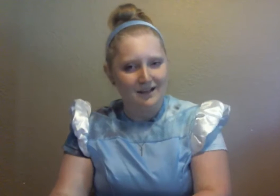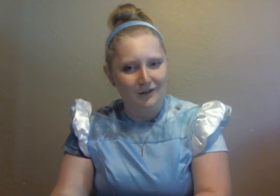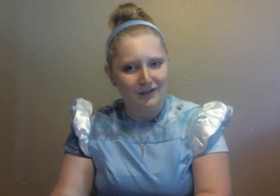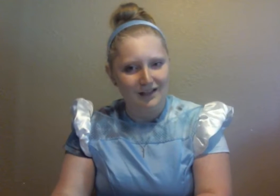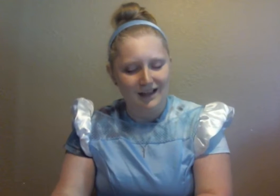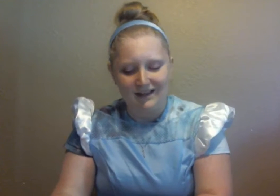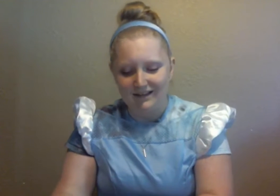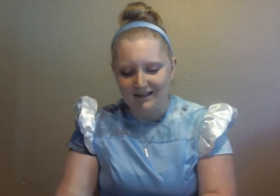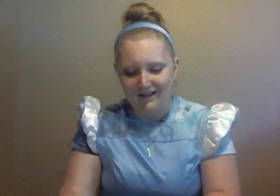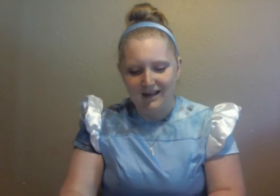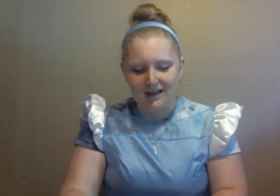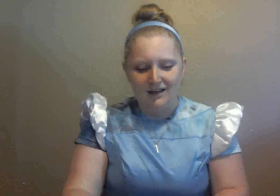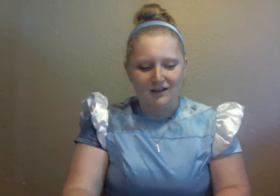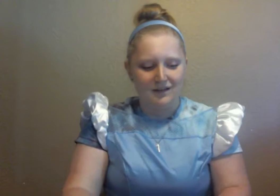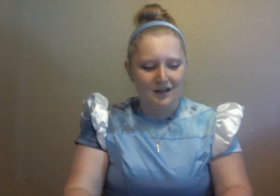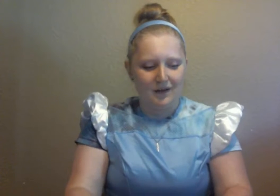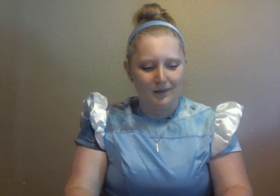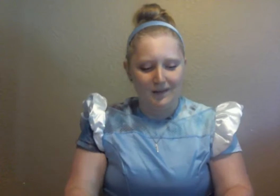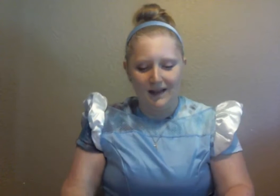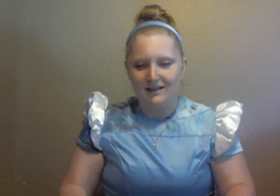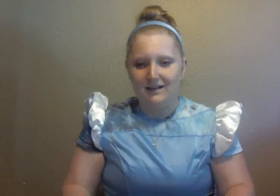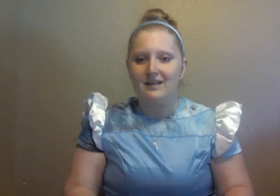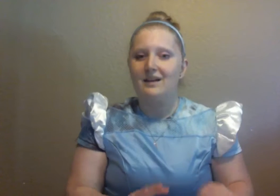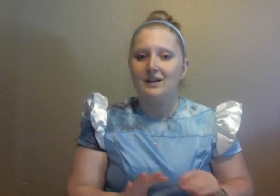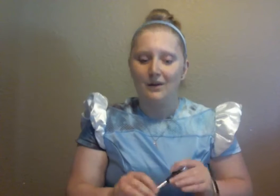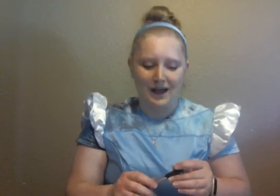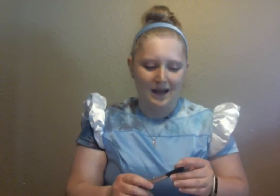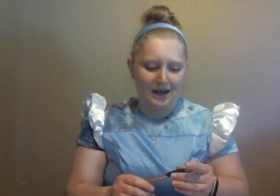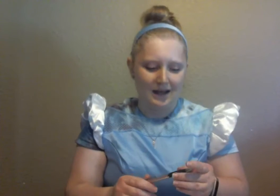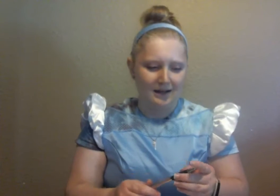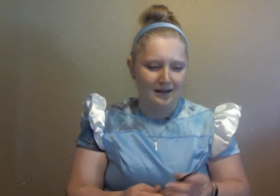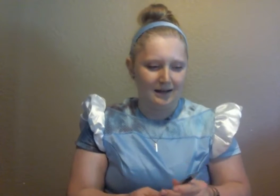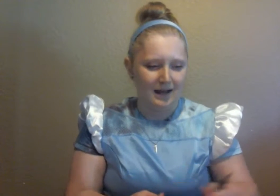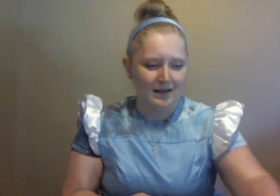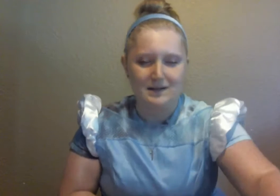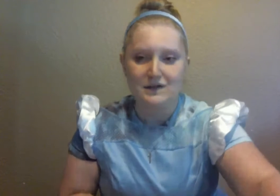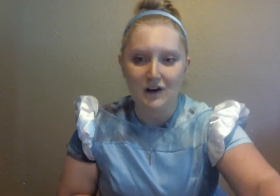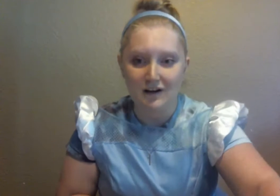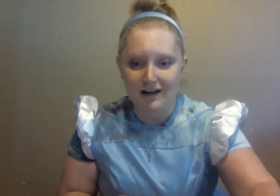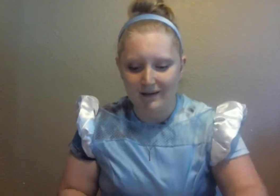with Liz. So let's go ahead and get started.